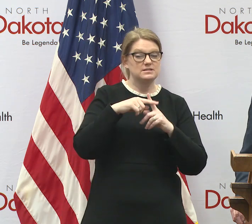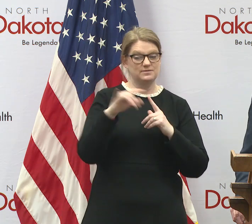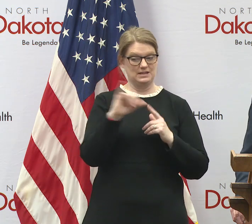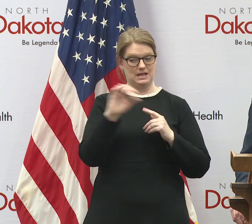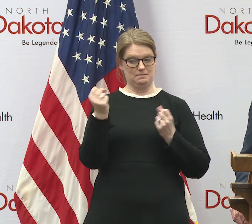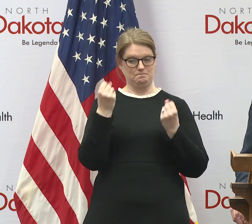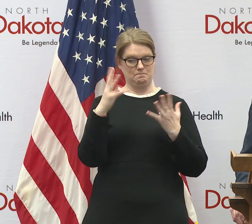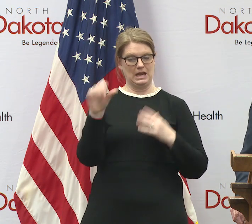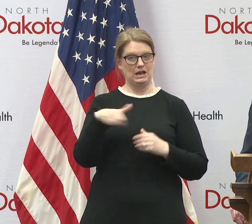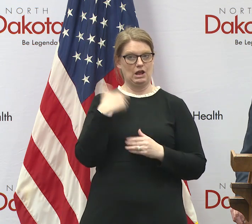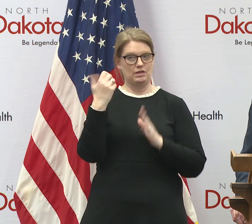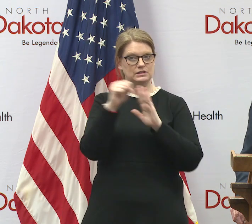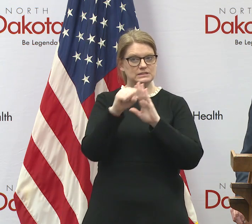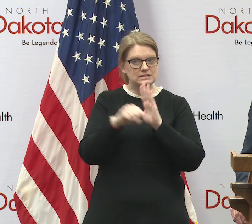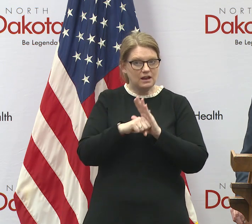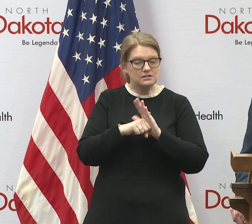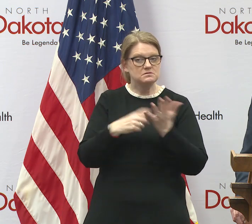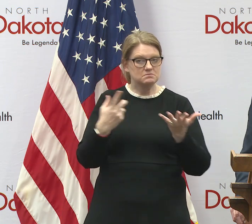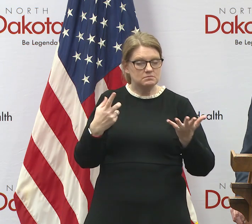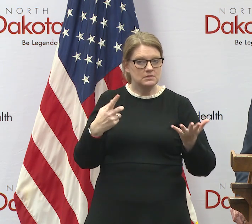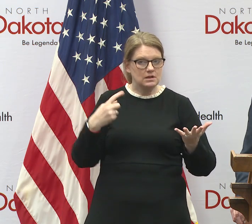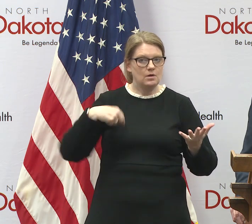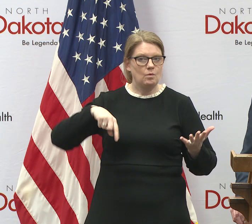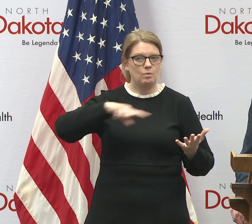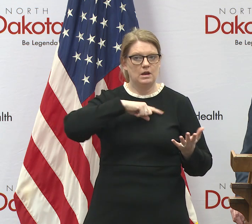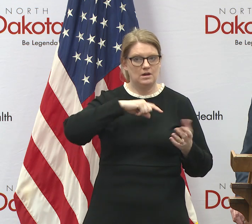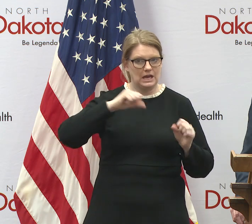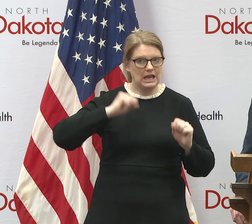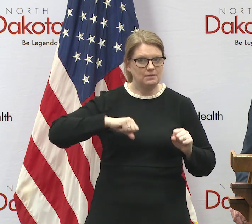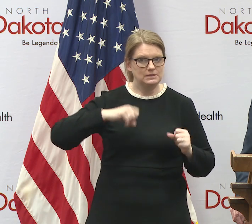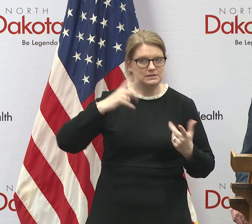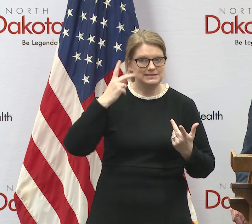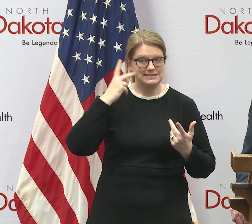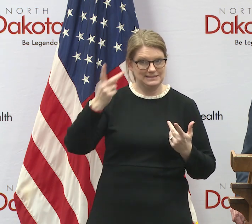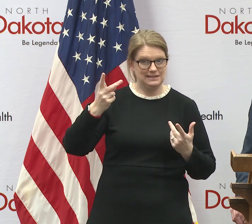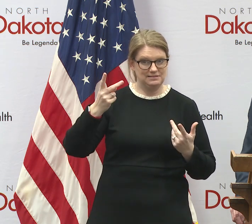states, we're able to report that